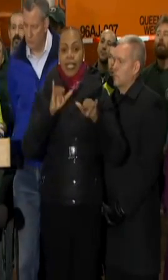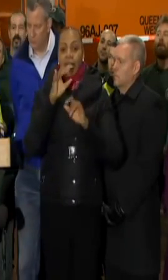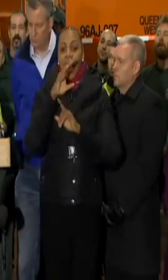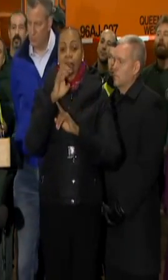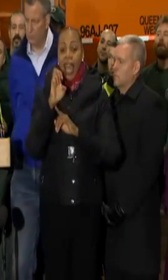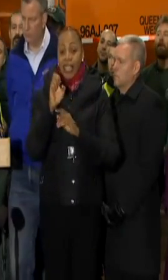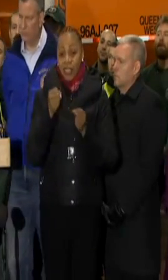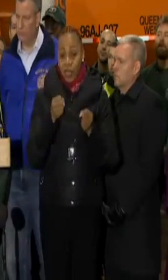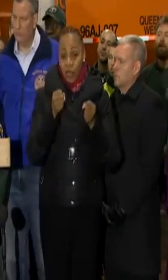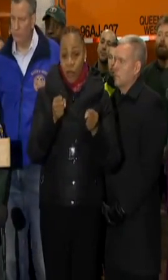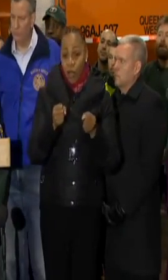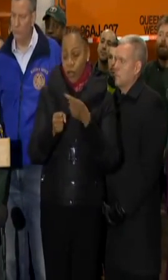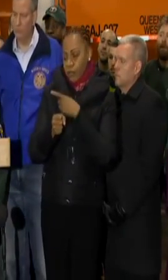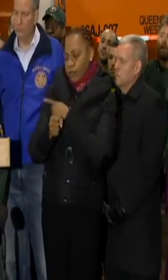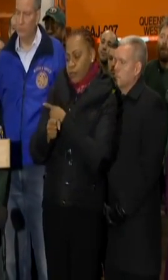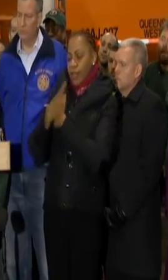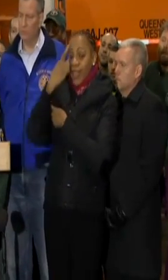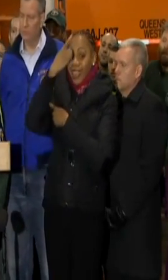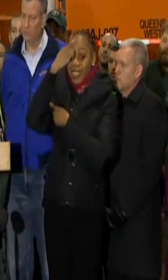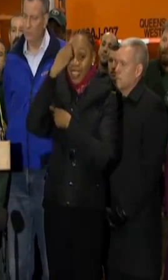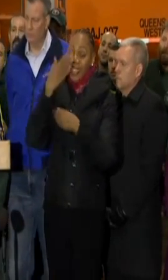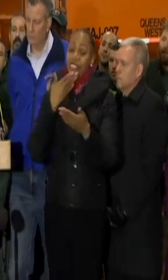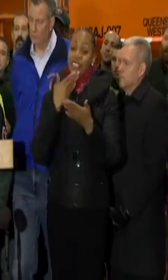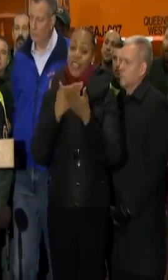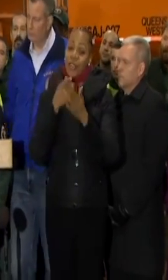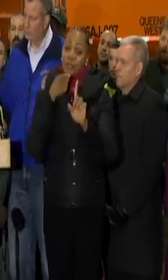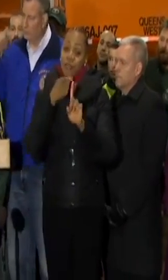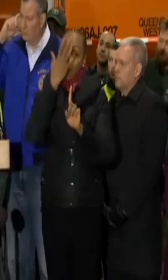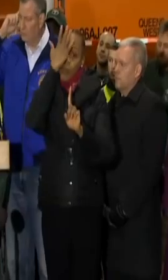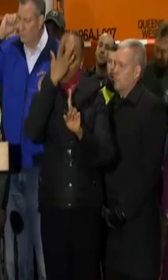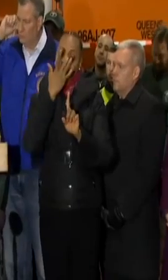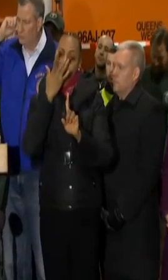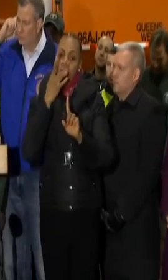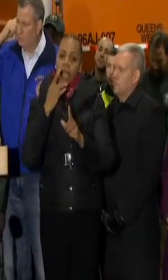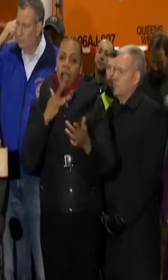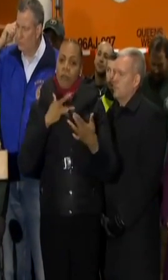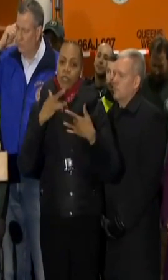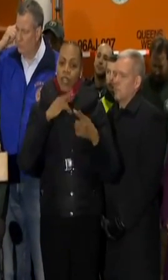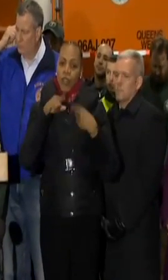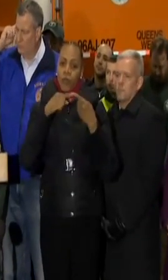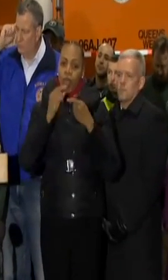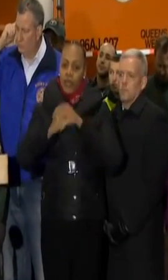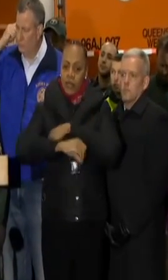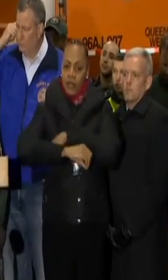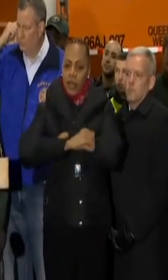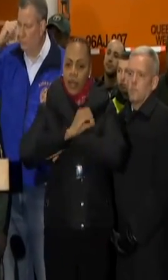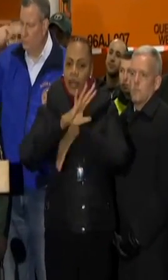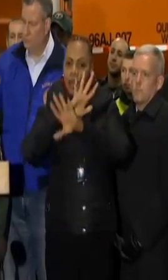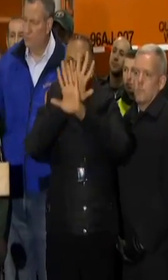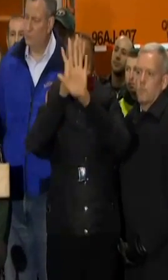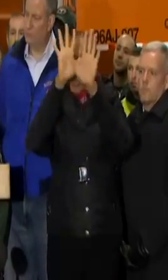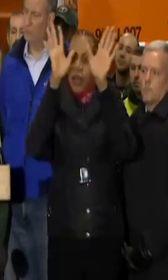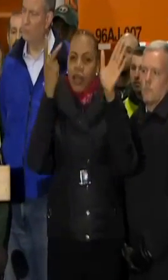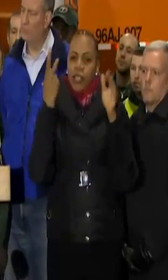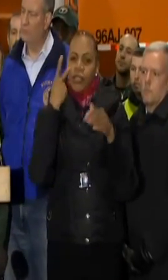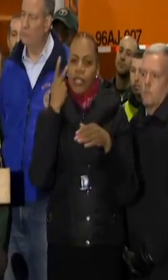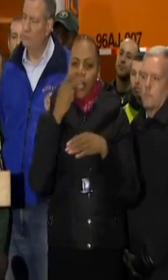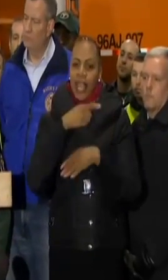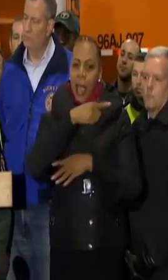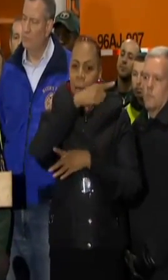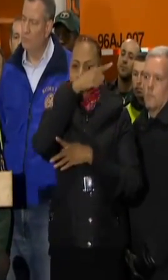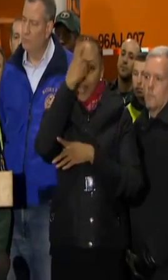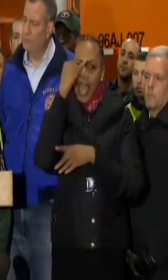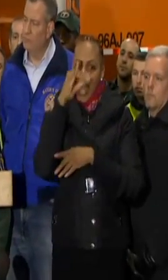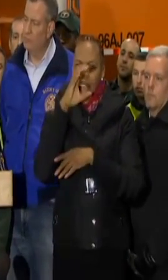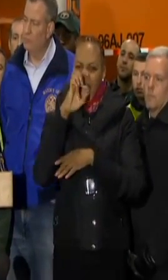Well, I think that's a good point, because I'm concerned that as the sun comes out today, you're starting to see more blacktop coming up. And as the day goes on, you'll see a